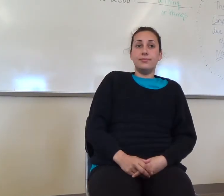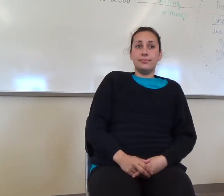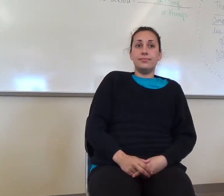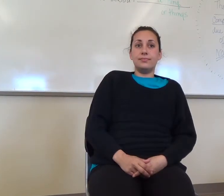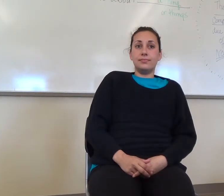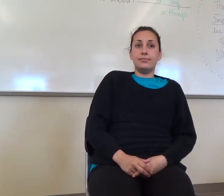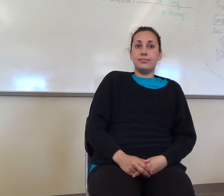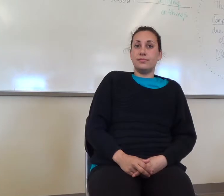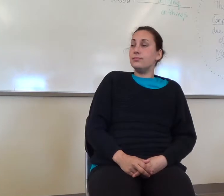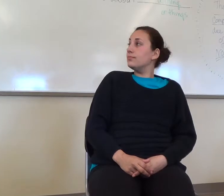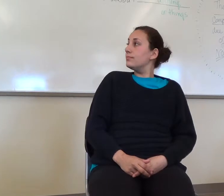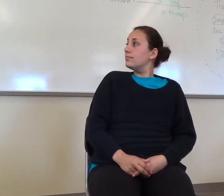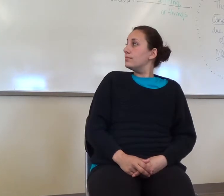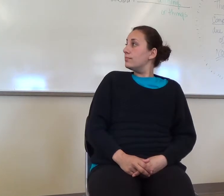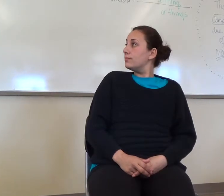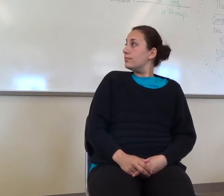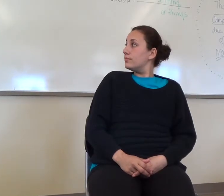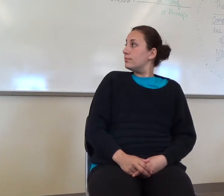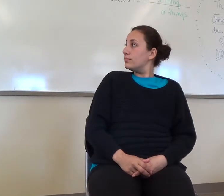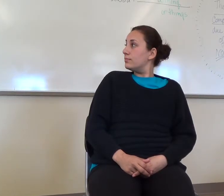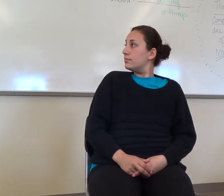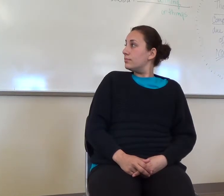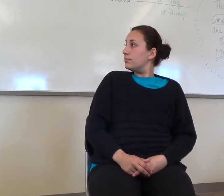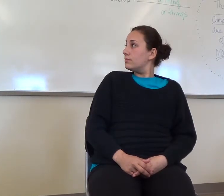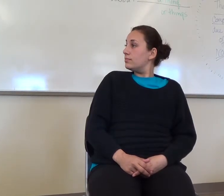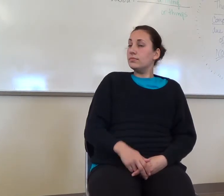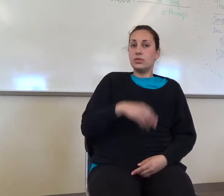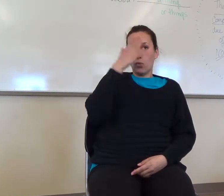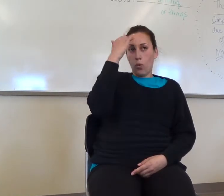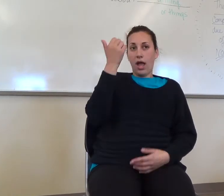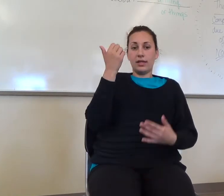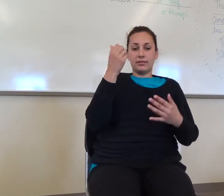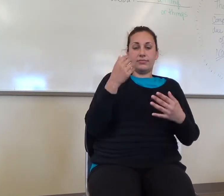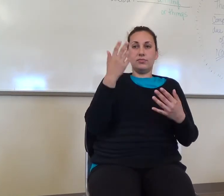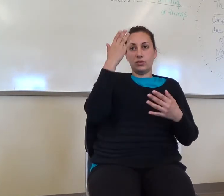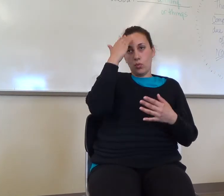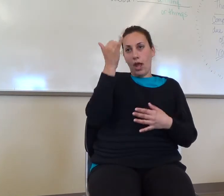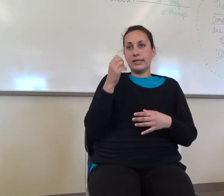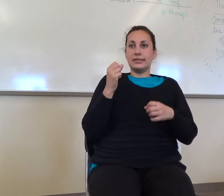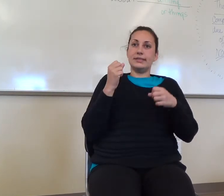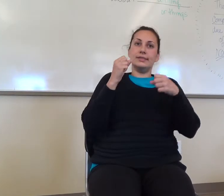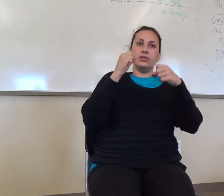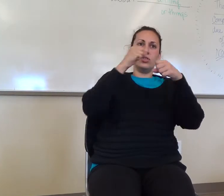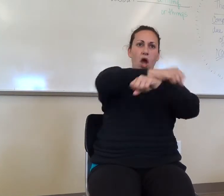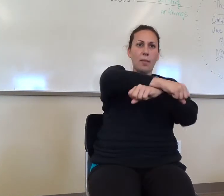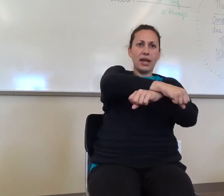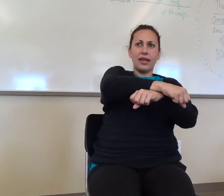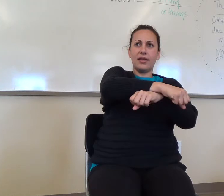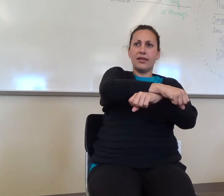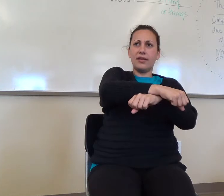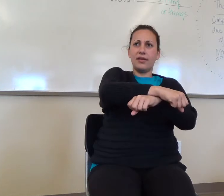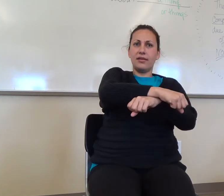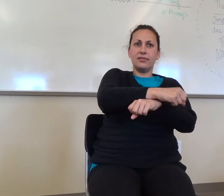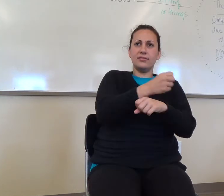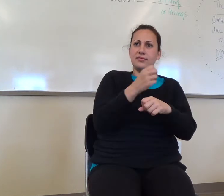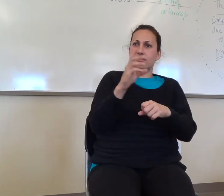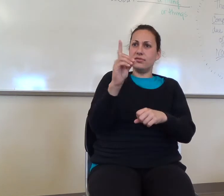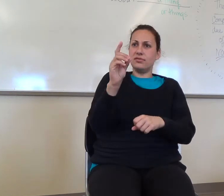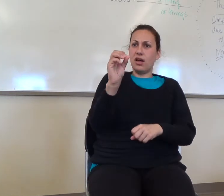That's why it's done. So, again, once you've done this, and this is what I ask